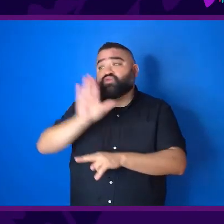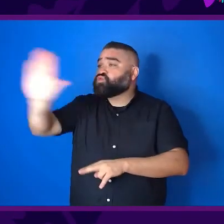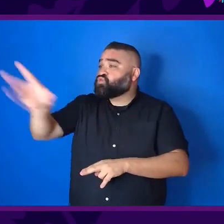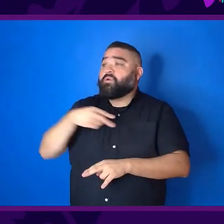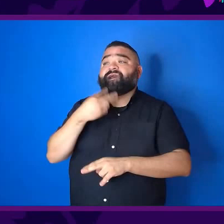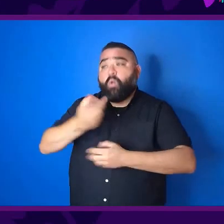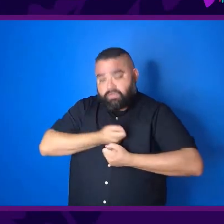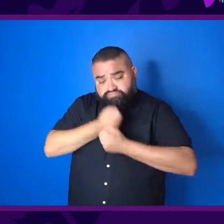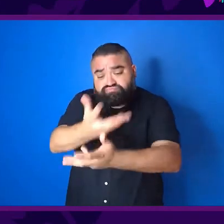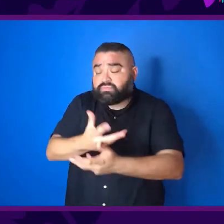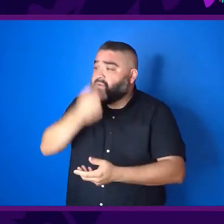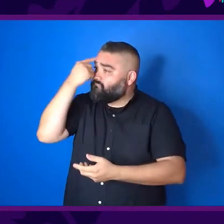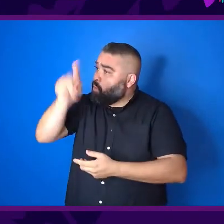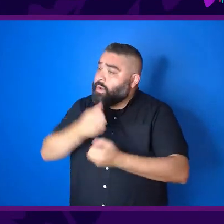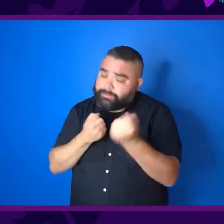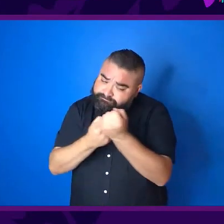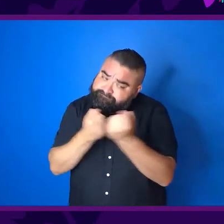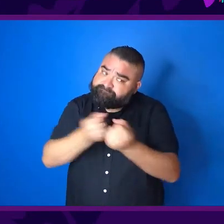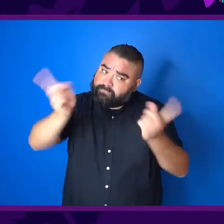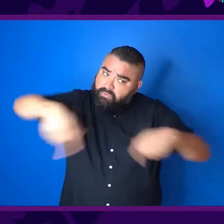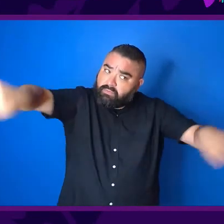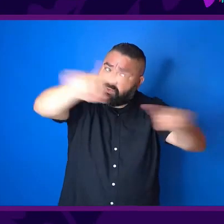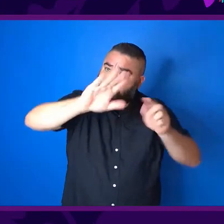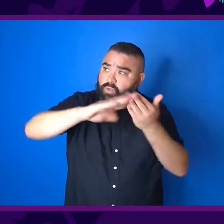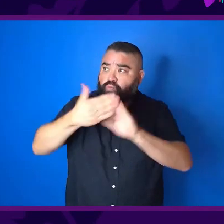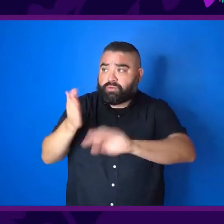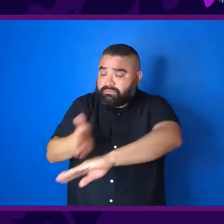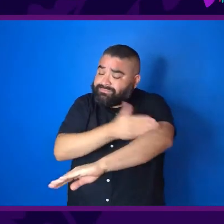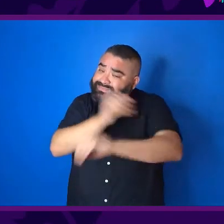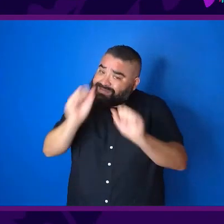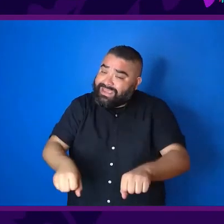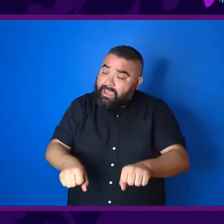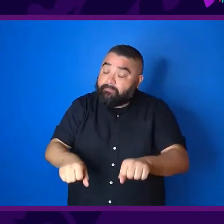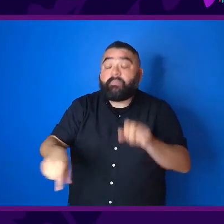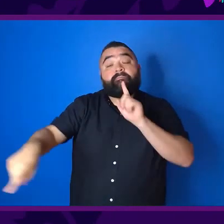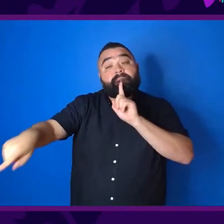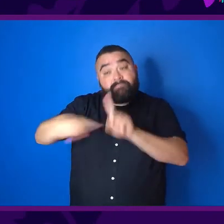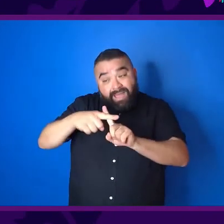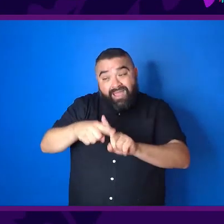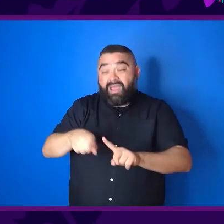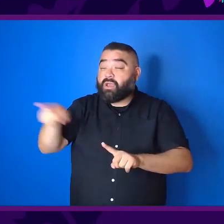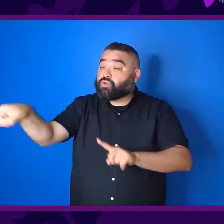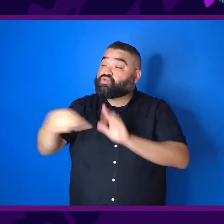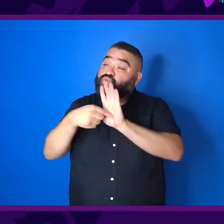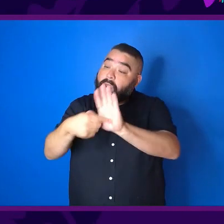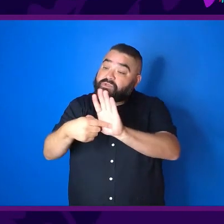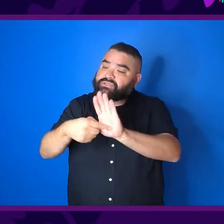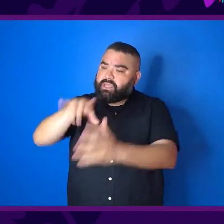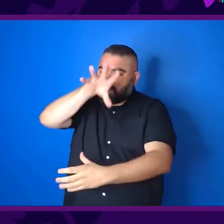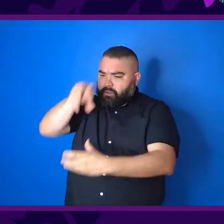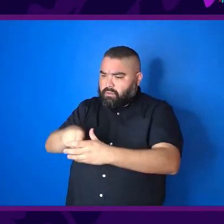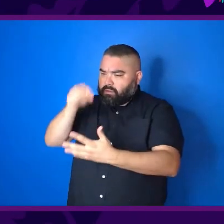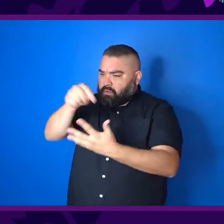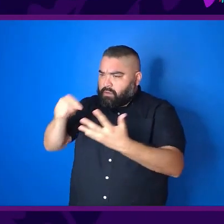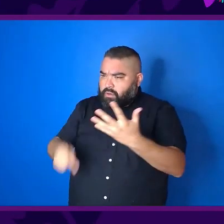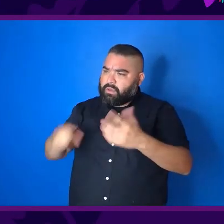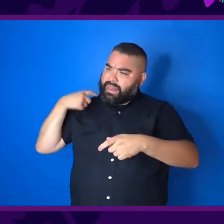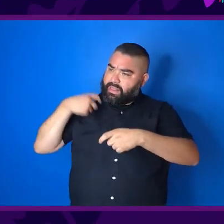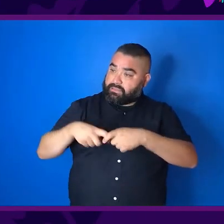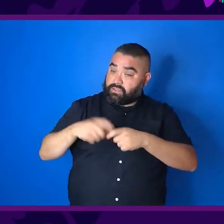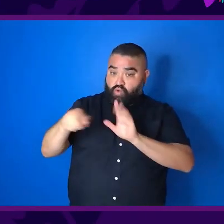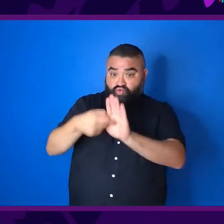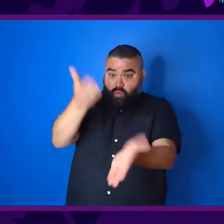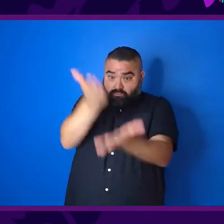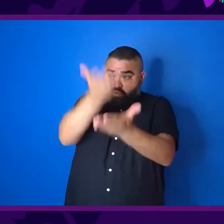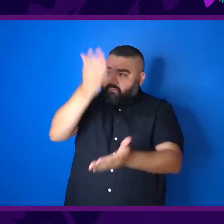life better for everyone, but also like what you represent for all Latinas, to know that you are not only an artist,